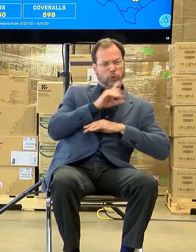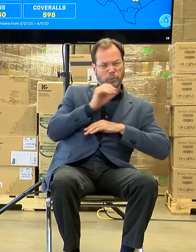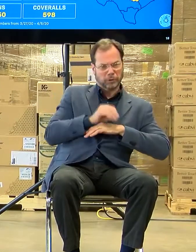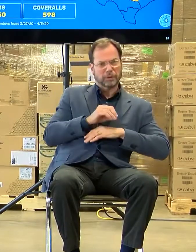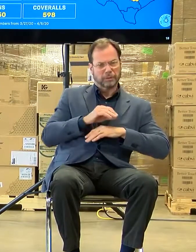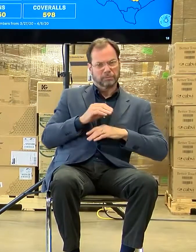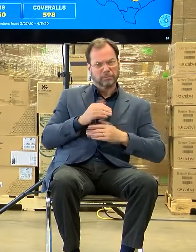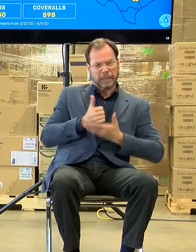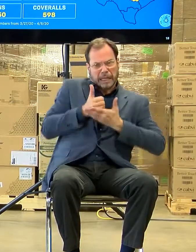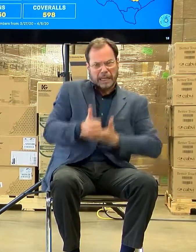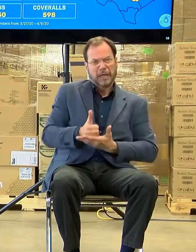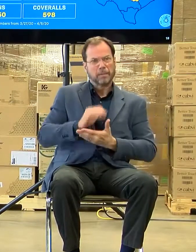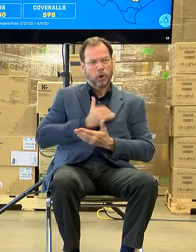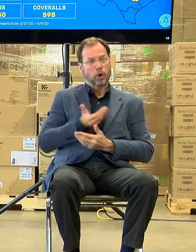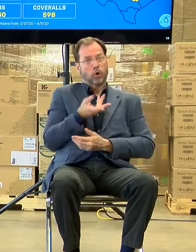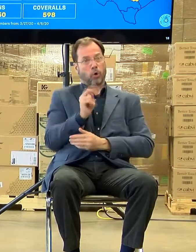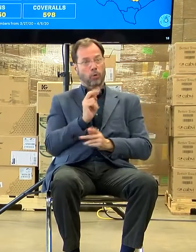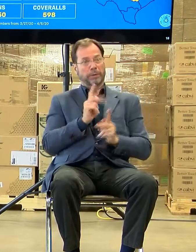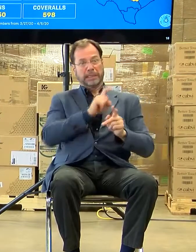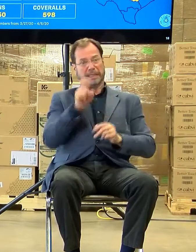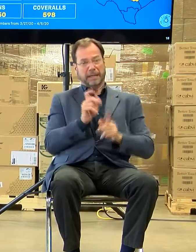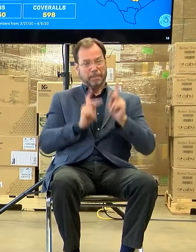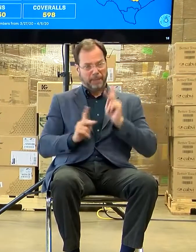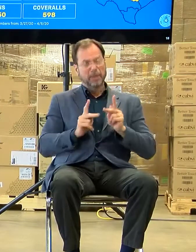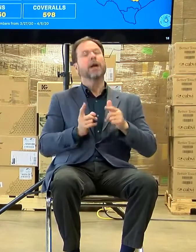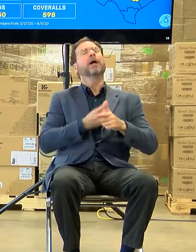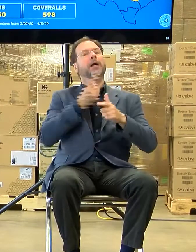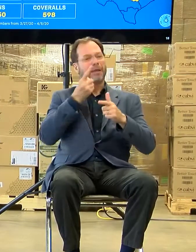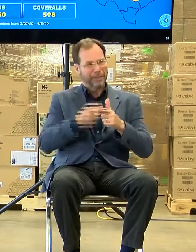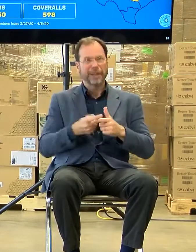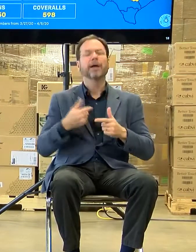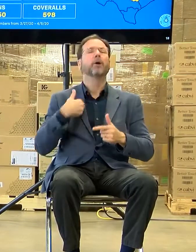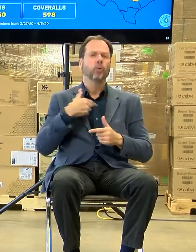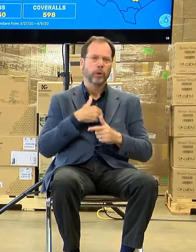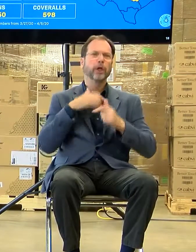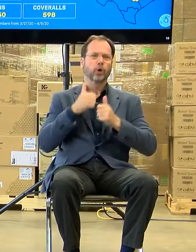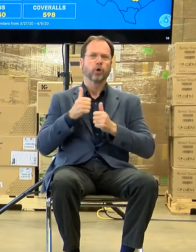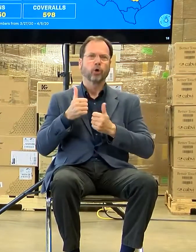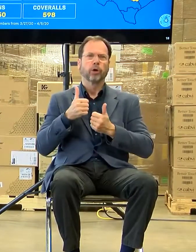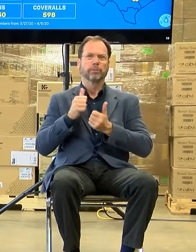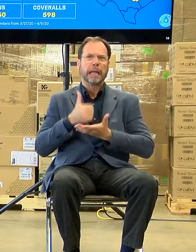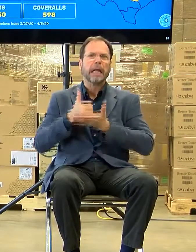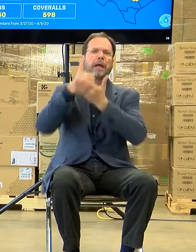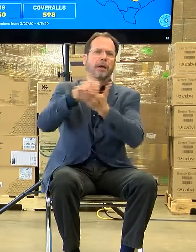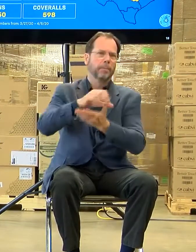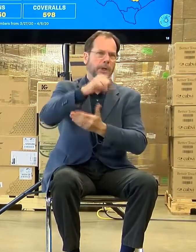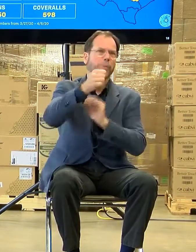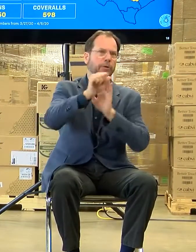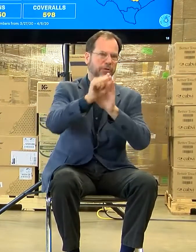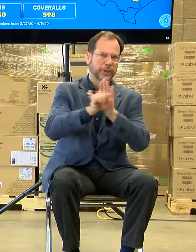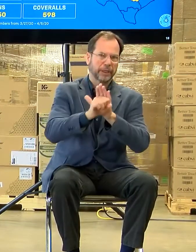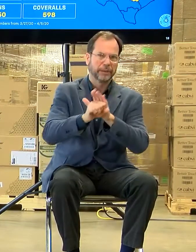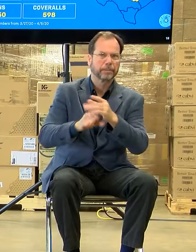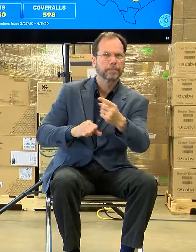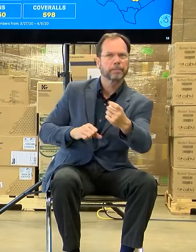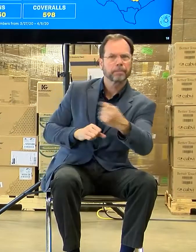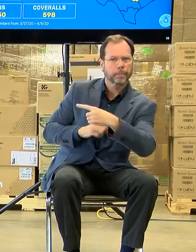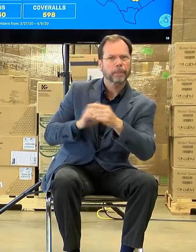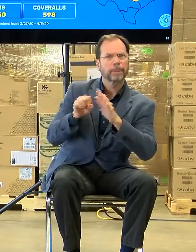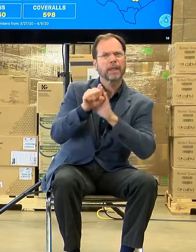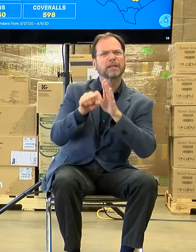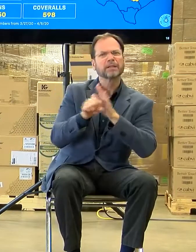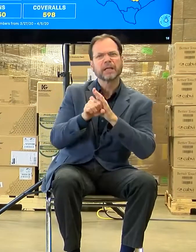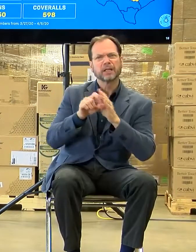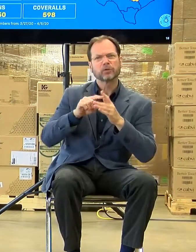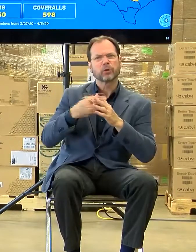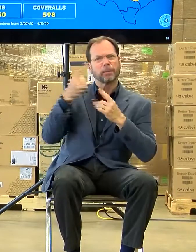the health care needs for the people of the state of Texas, at that point in time, we would be able to help out other states. Governor, the state has launched